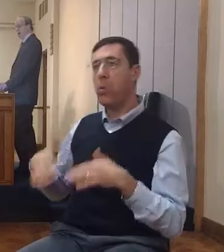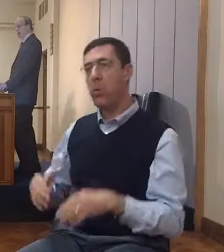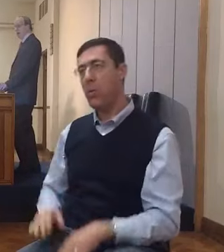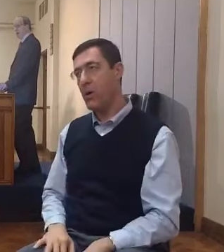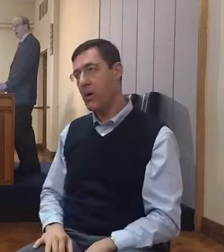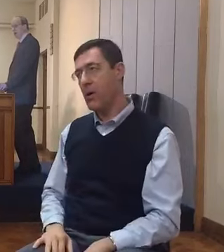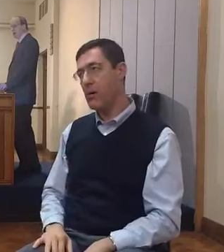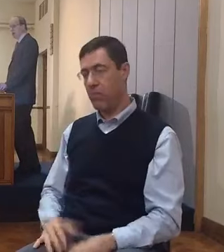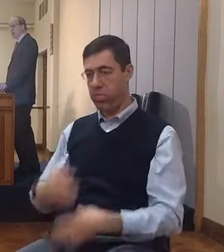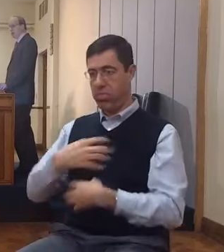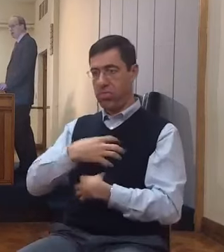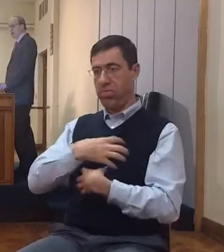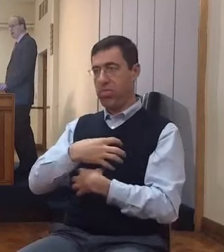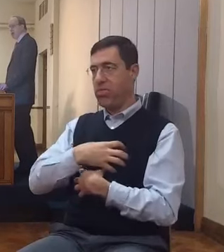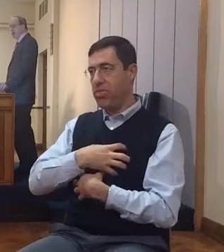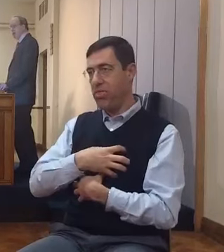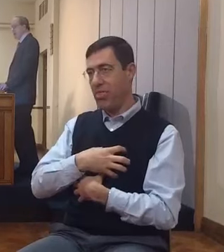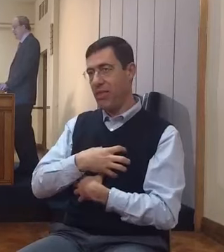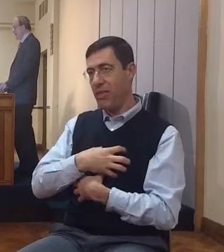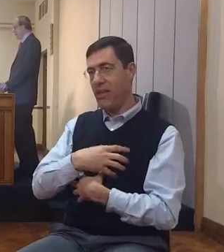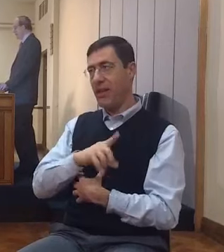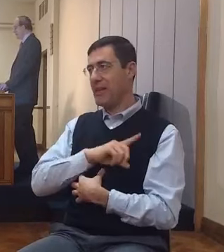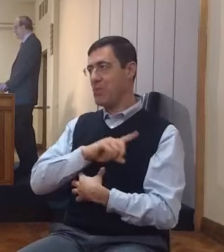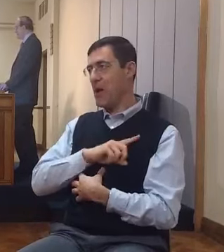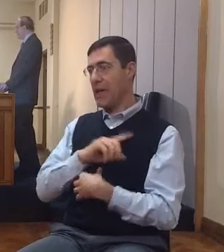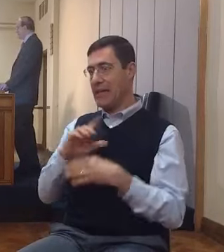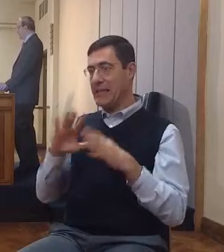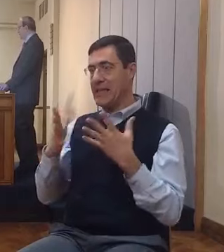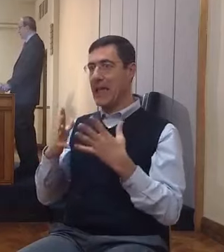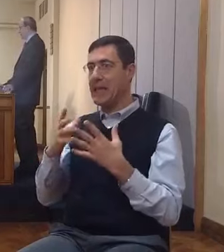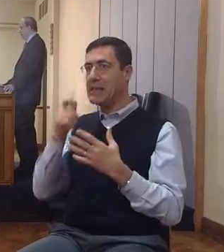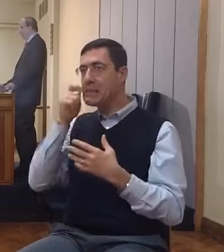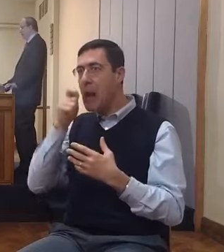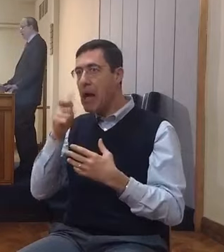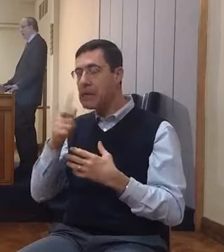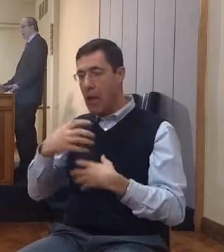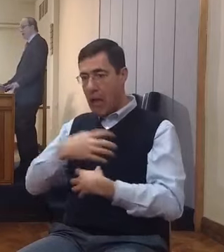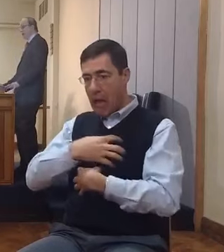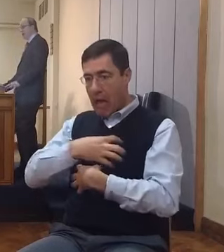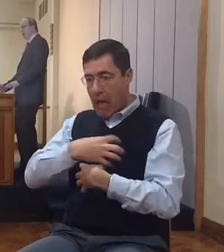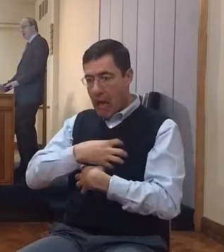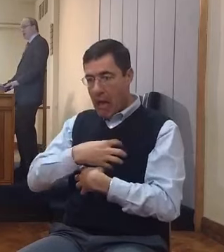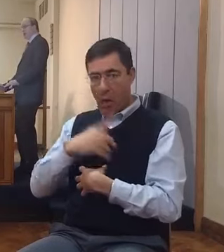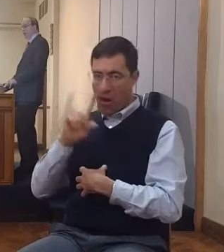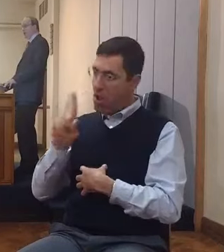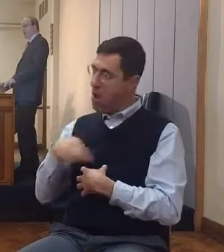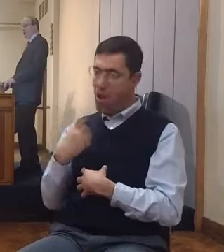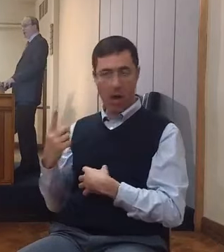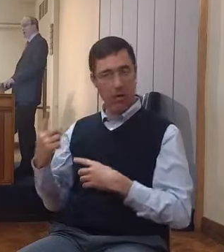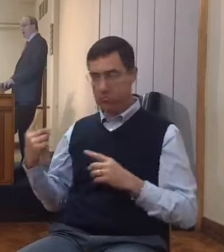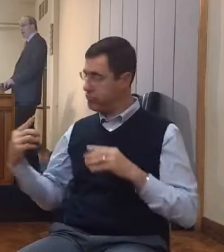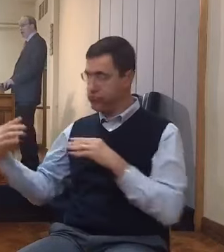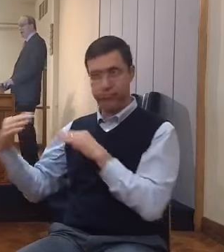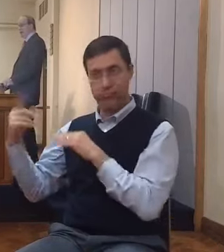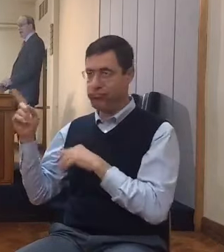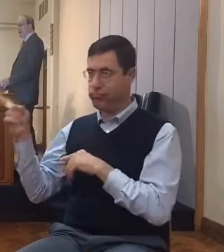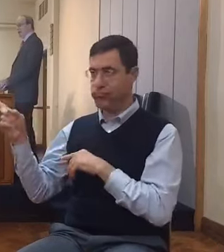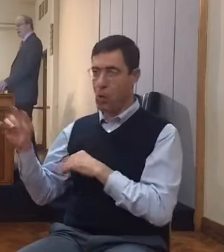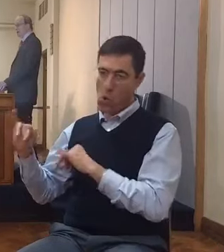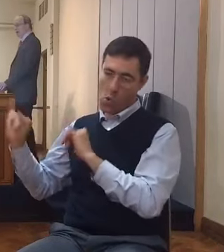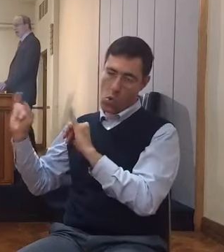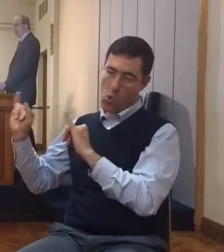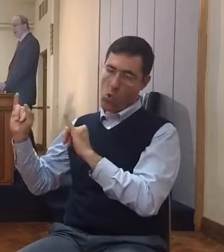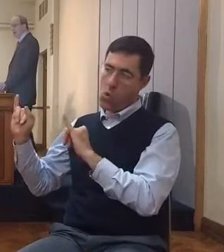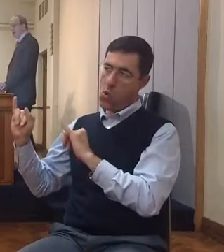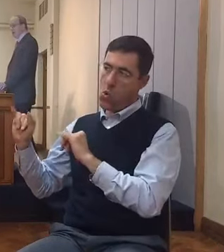anyway, I seem to be very confident about that. And in the days when battles were fought with spears